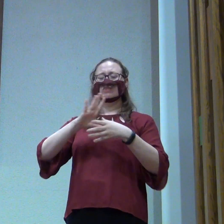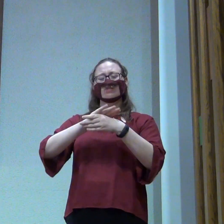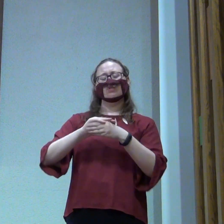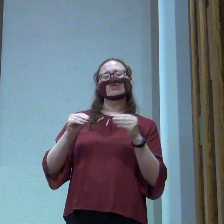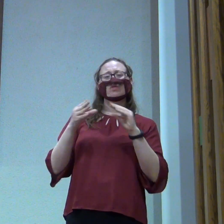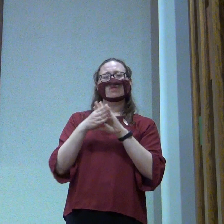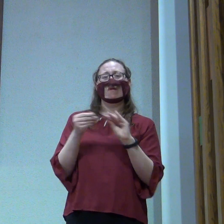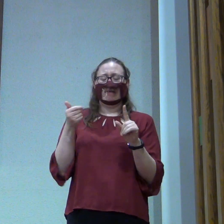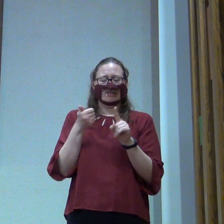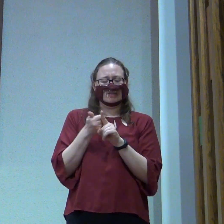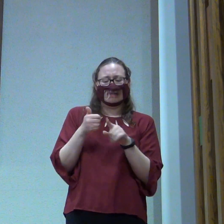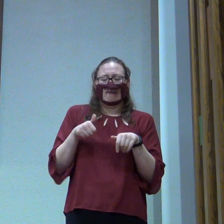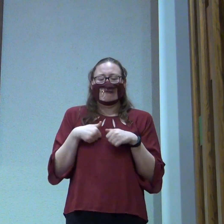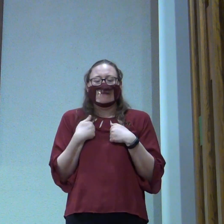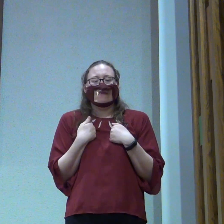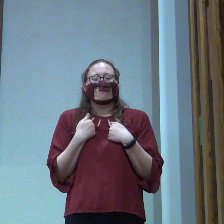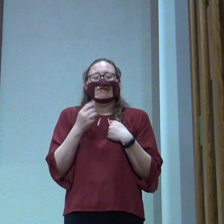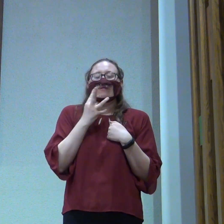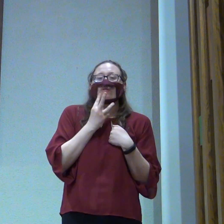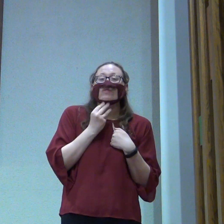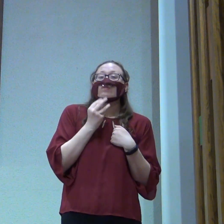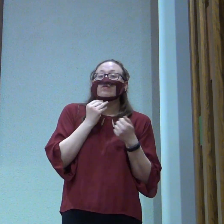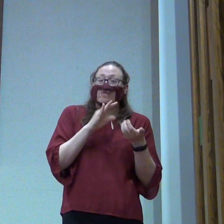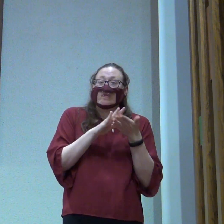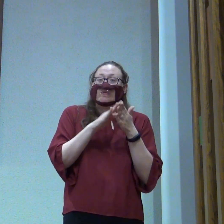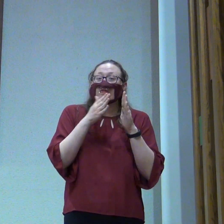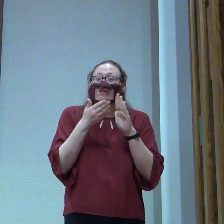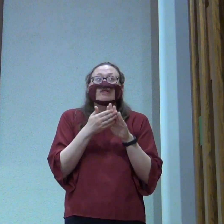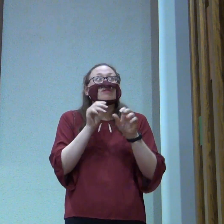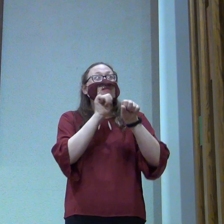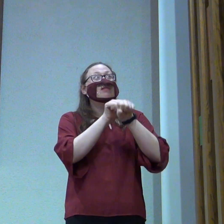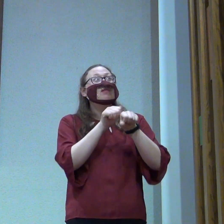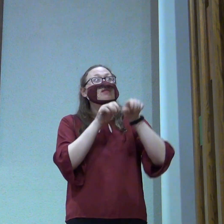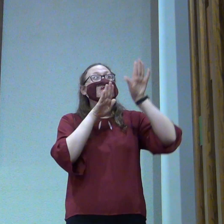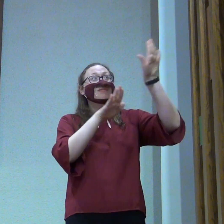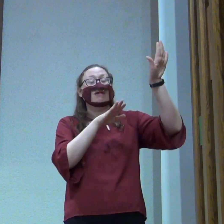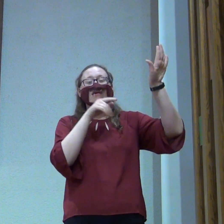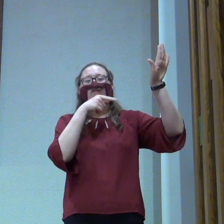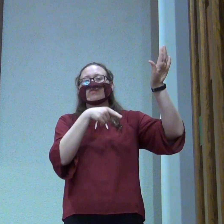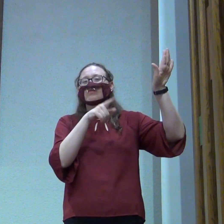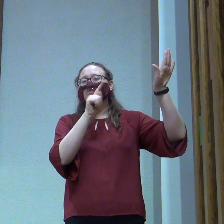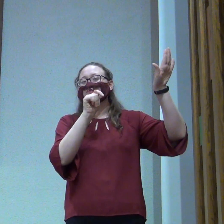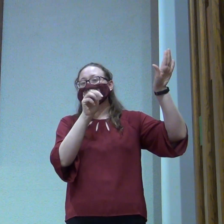little Hasidic Jewish community in the mountains of Transylvania